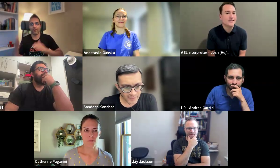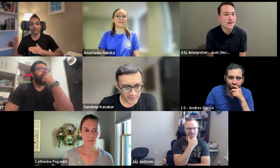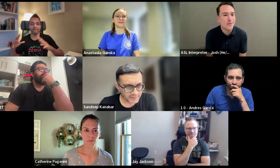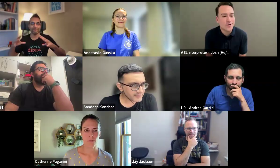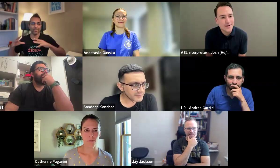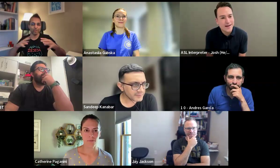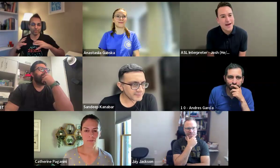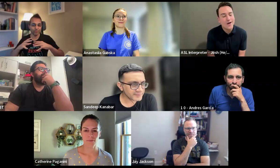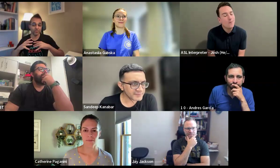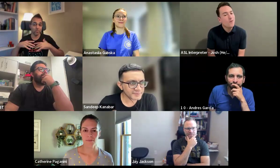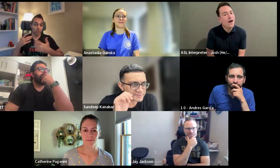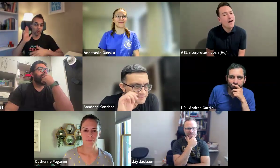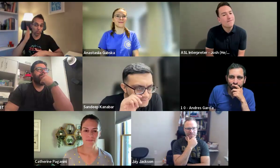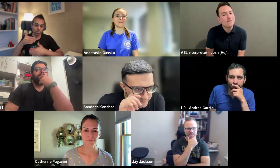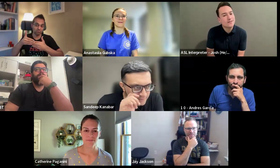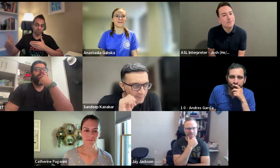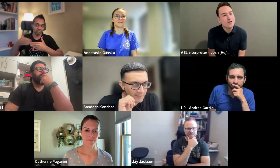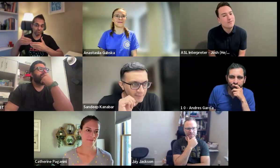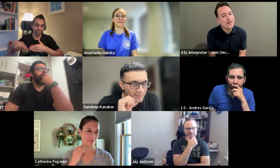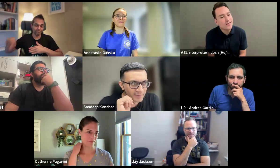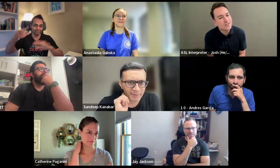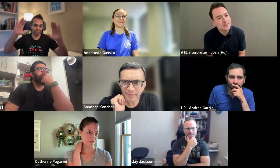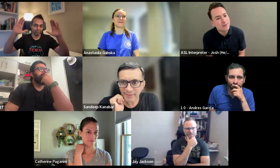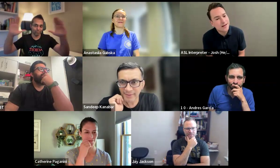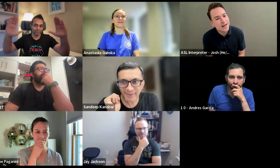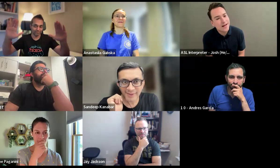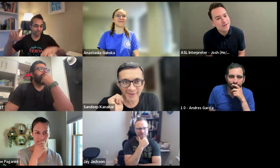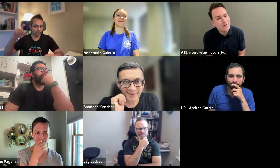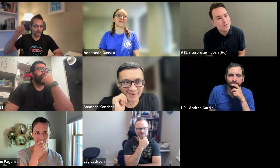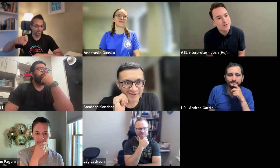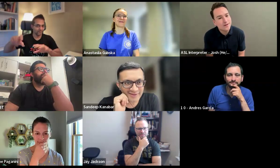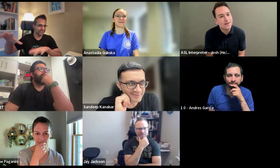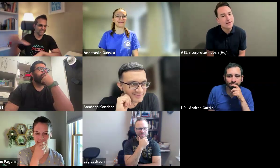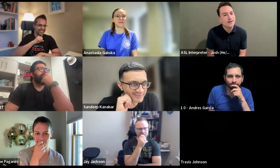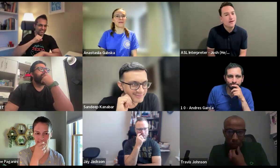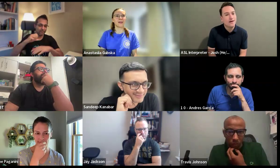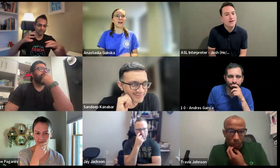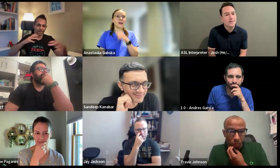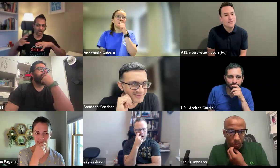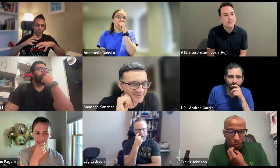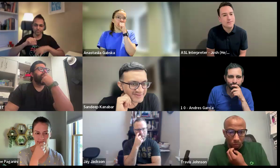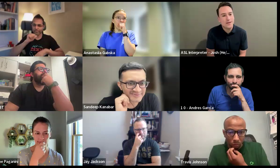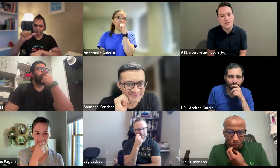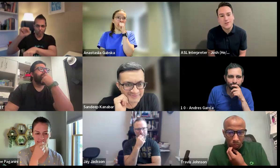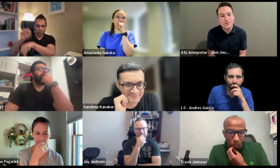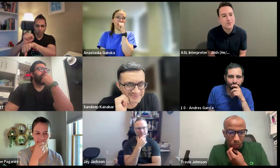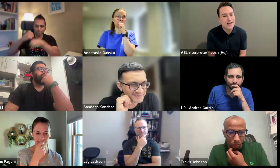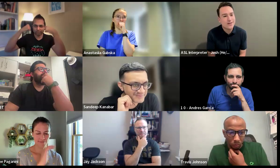the summer. I hope you have some good vacations planned ahead of you. Um, Make sure you do take